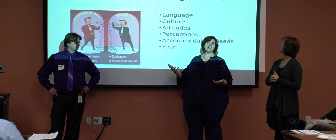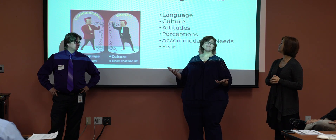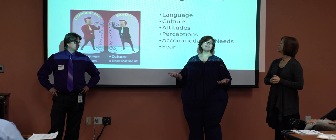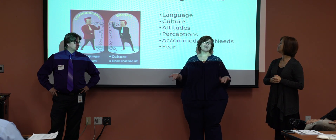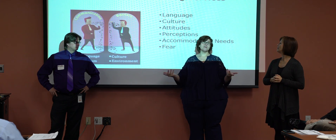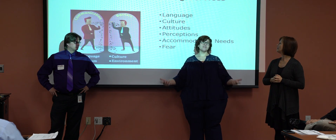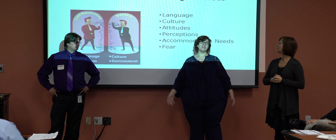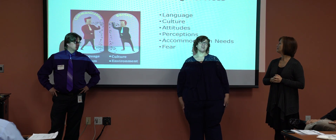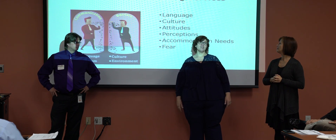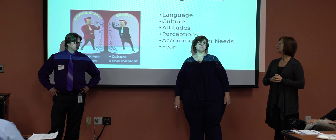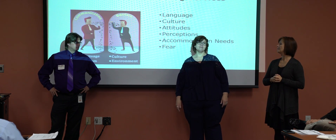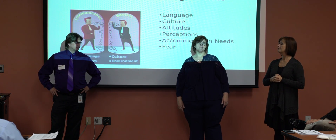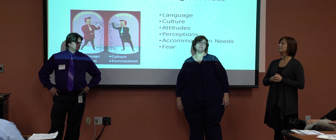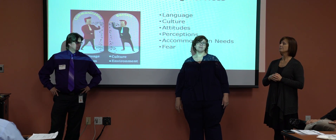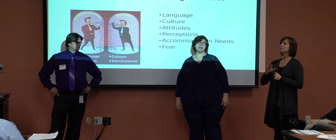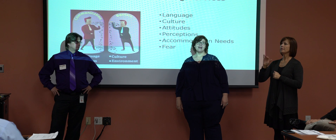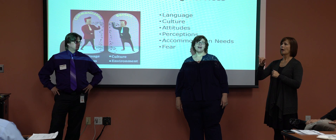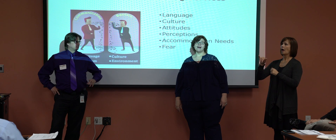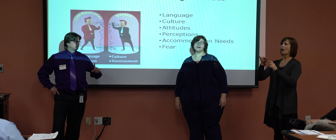And with that comes fear.